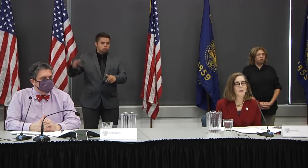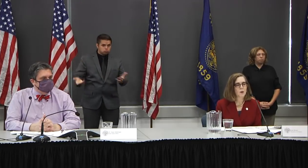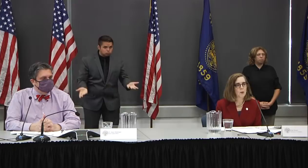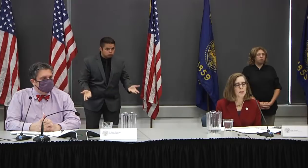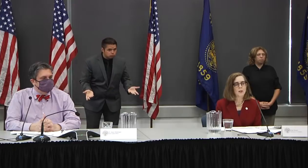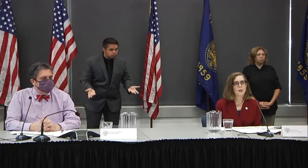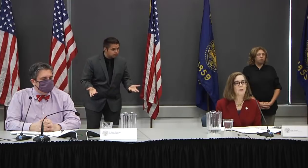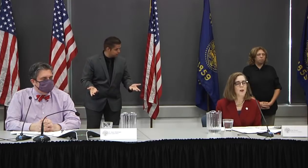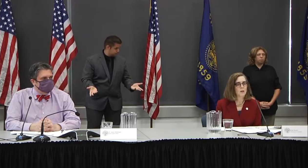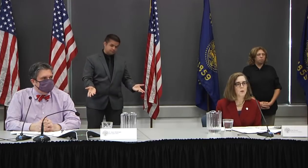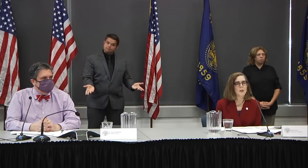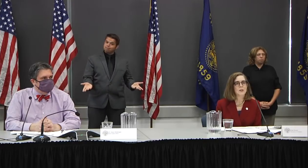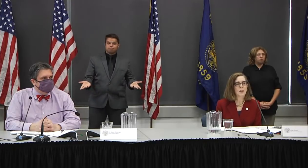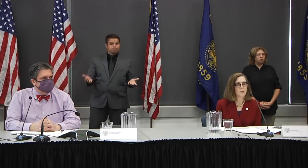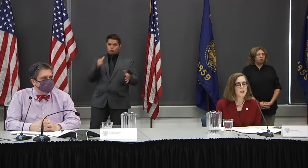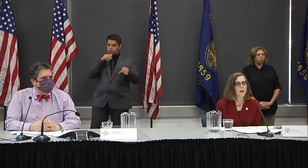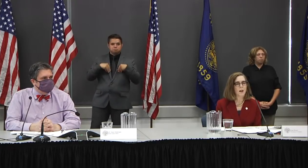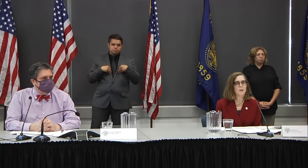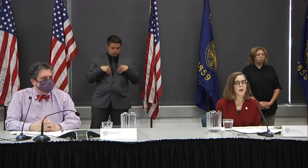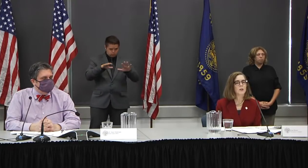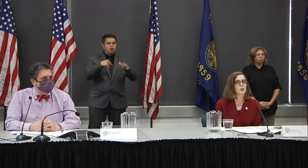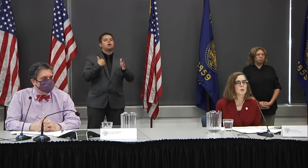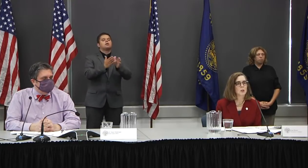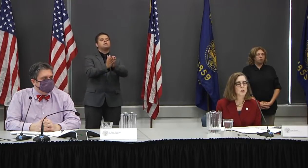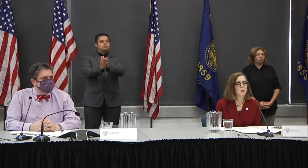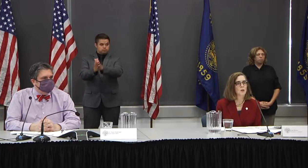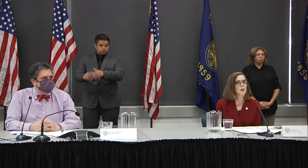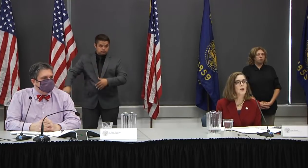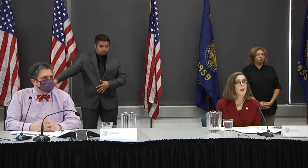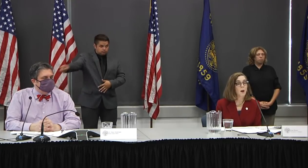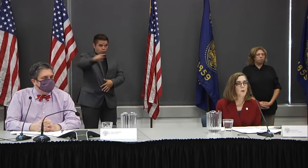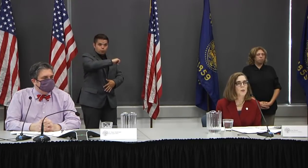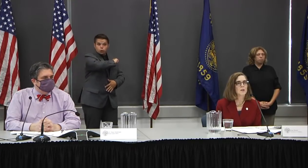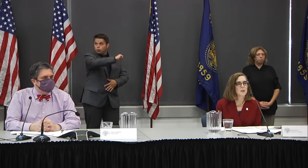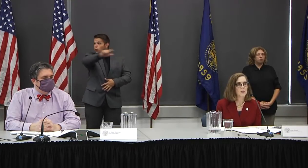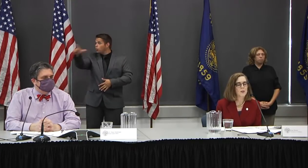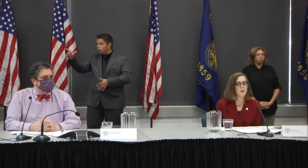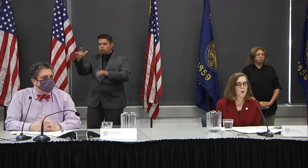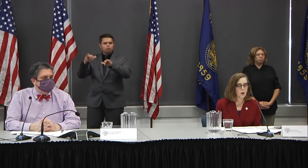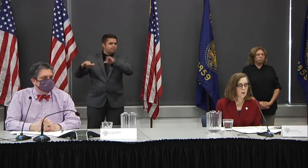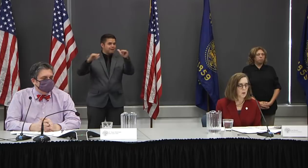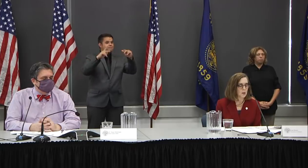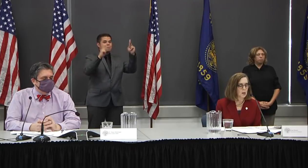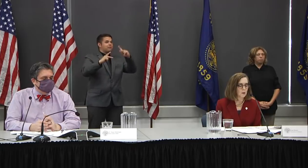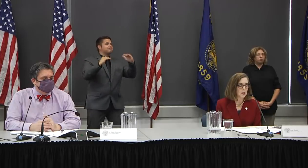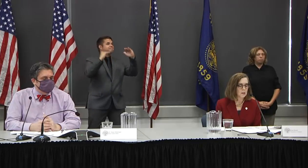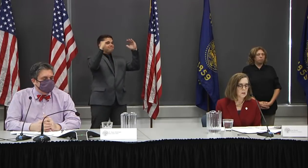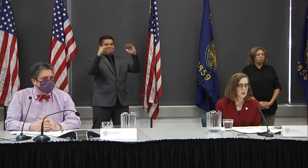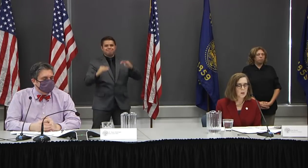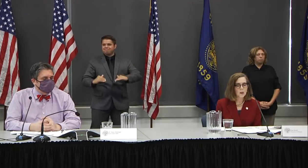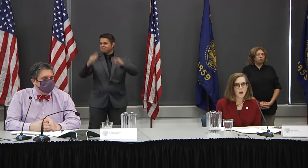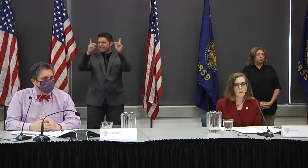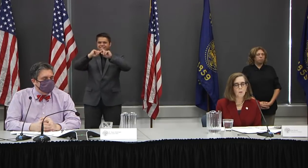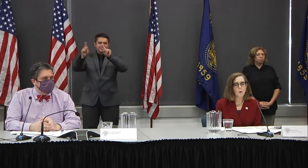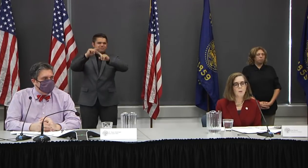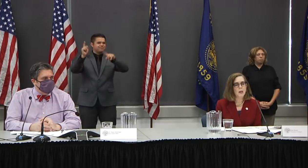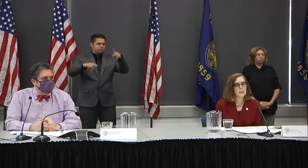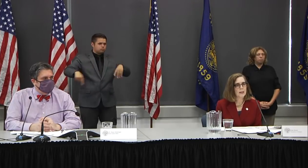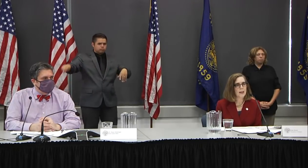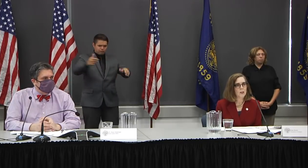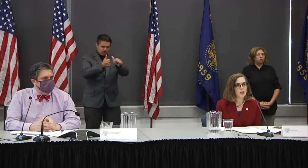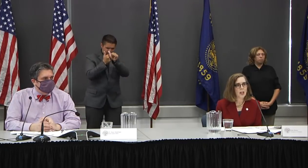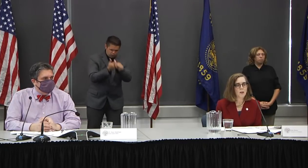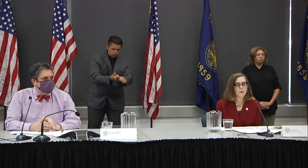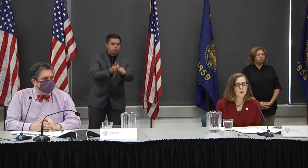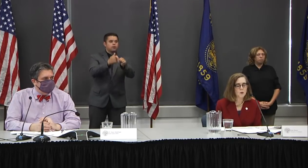ask everybody to follow these safety guidelines to ensure the health and safety of all Oregonians. And when I